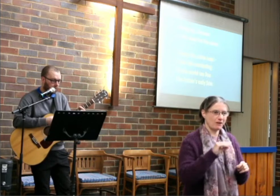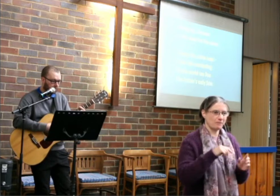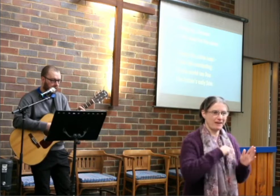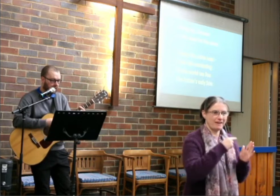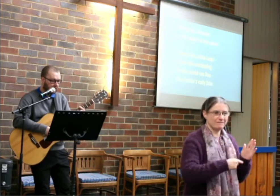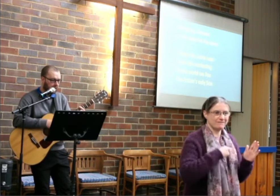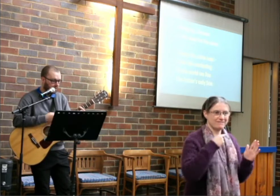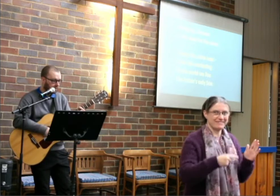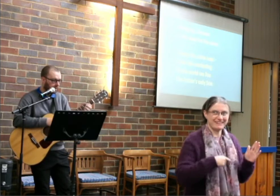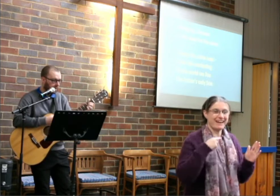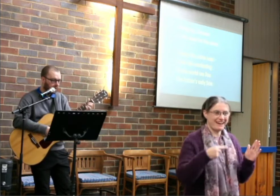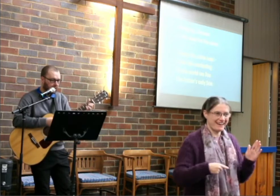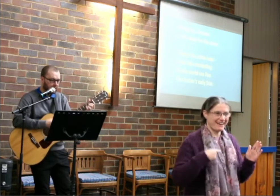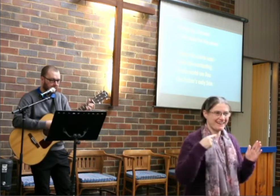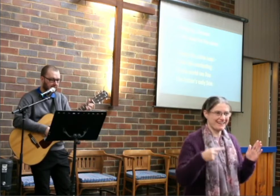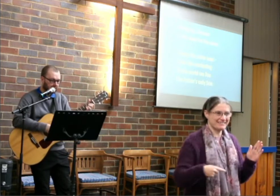From the